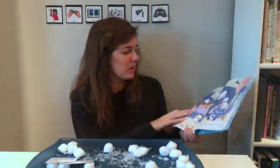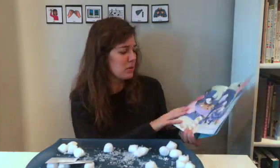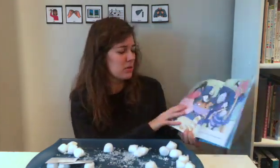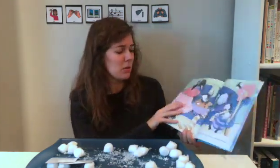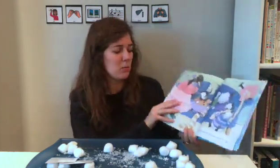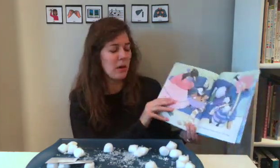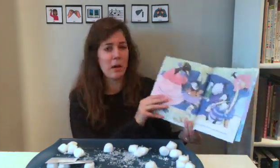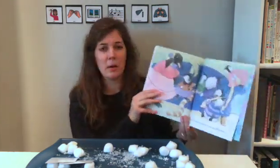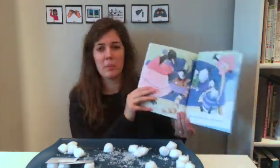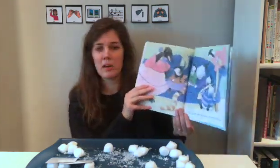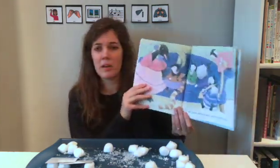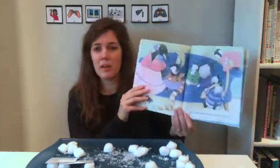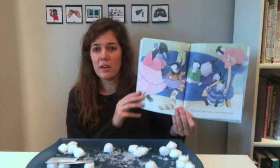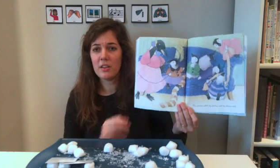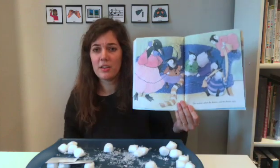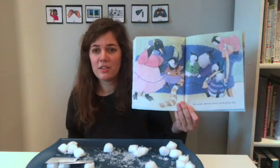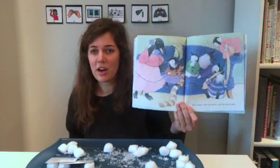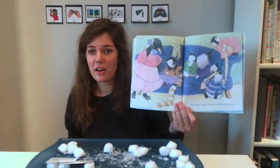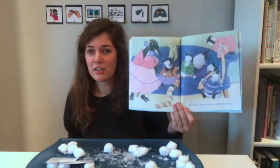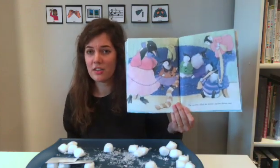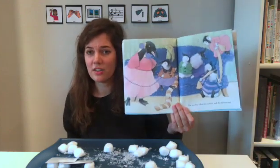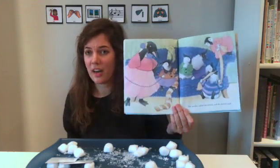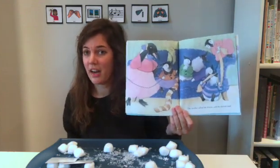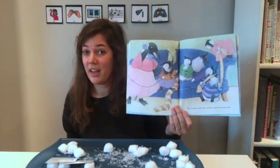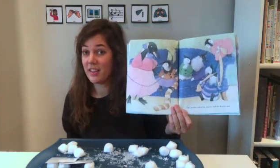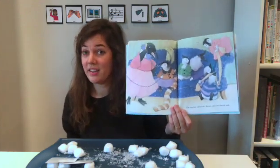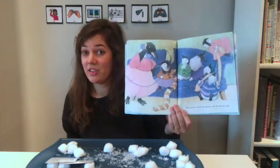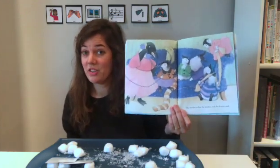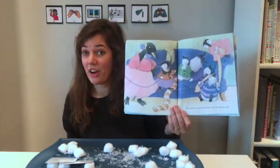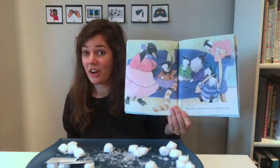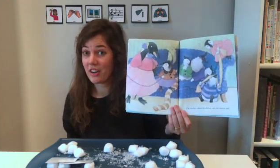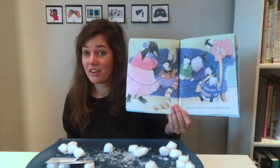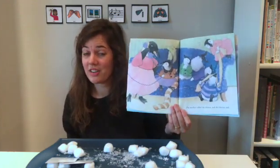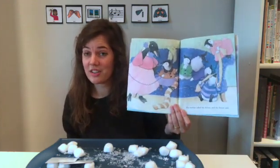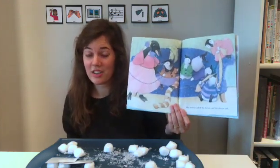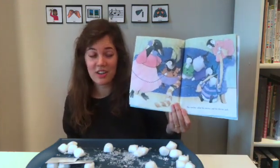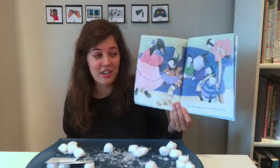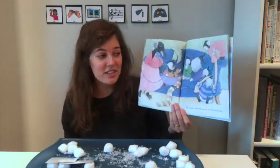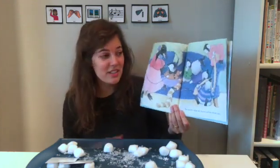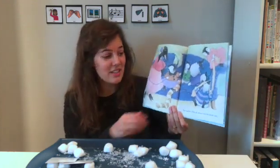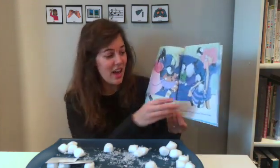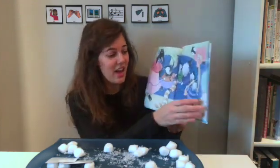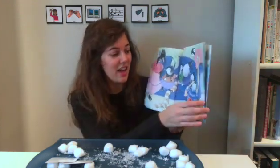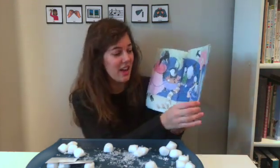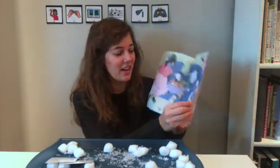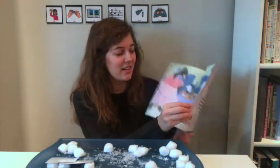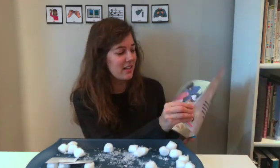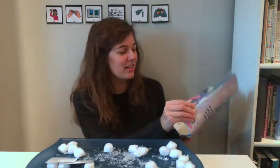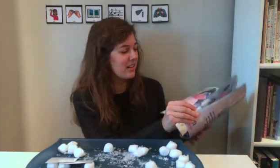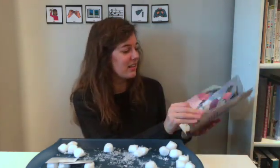So Mommy called the doctor and the doctor said,